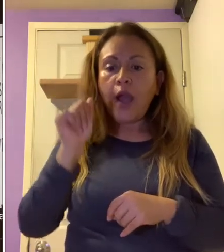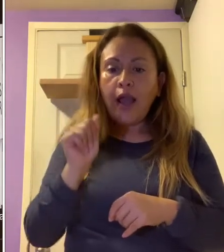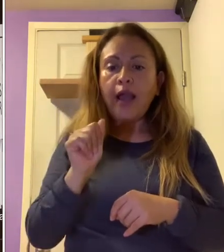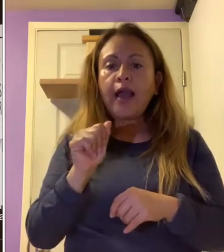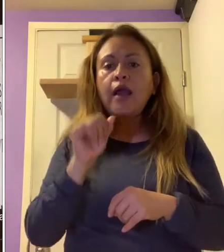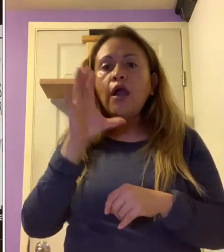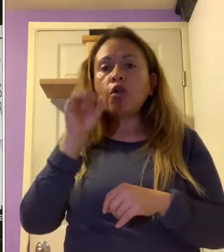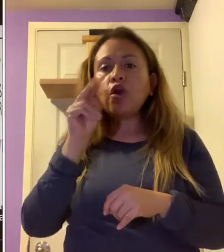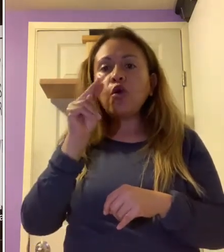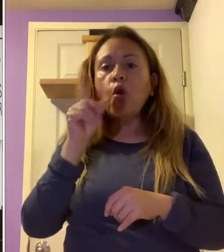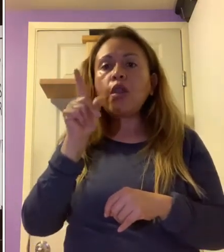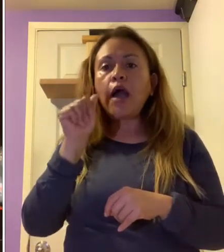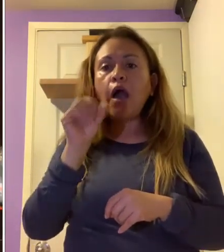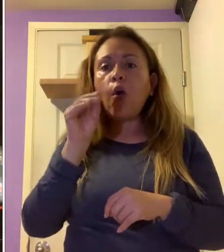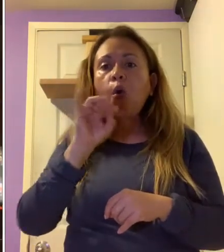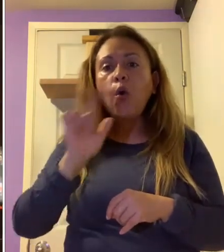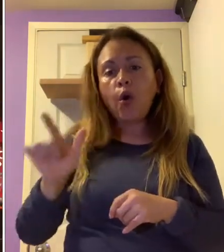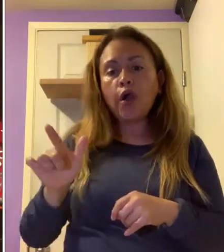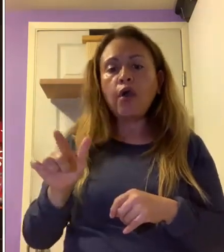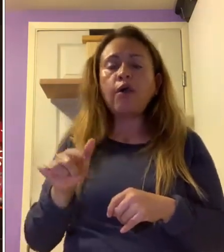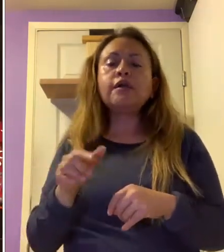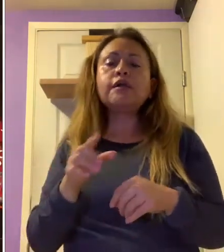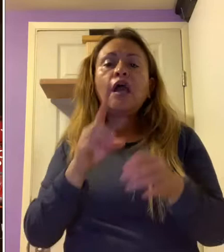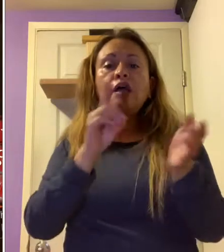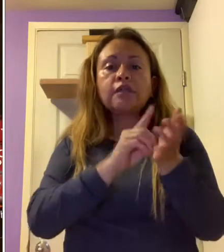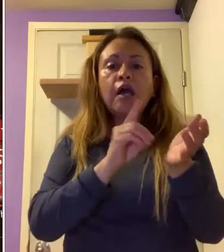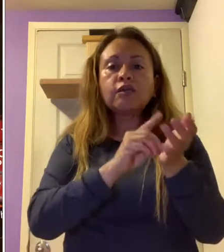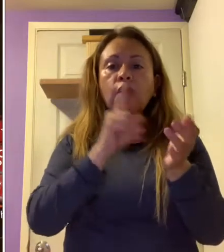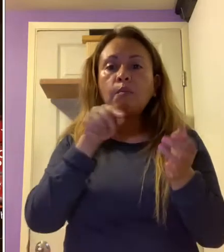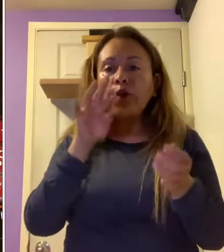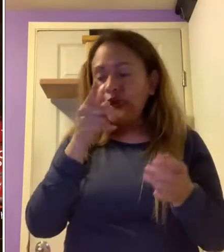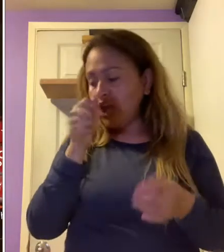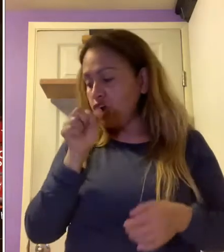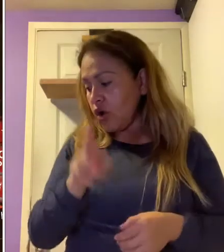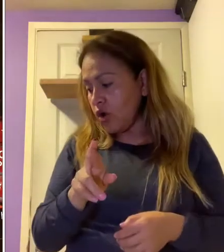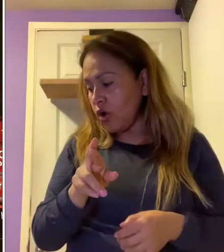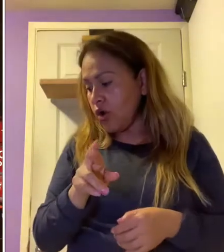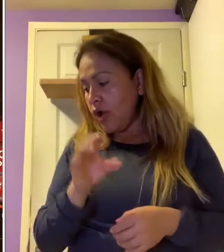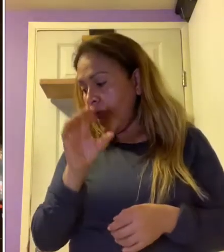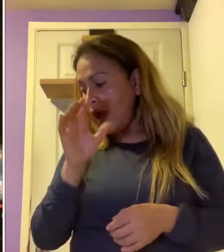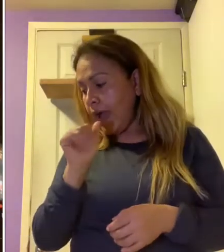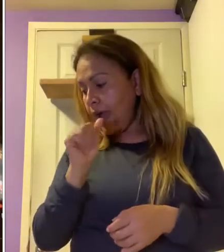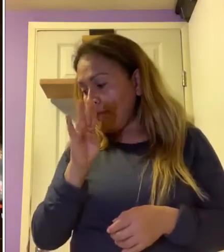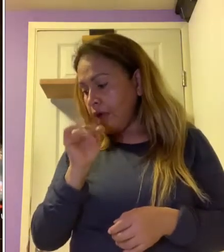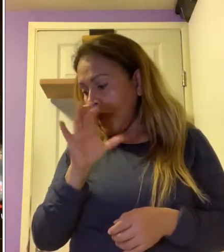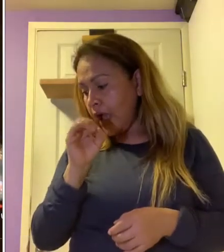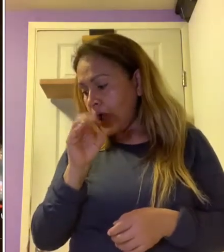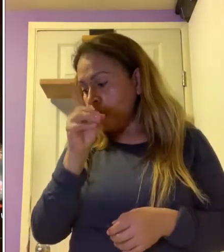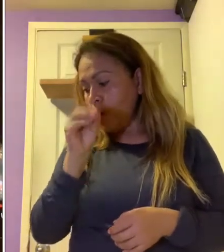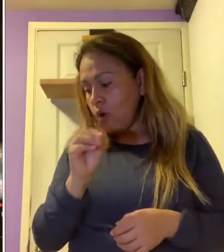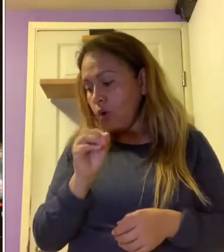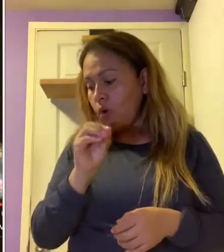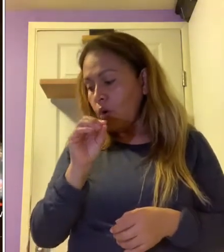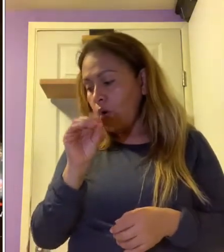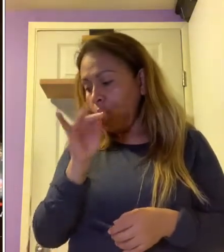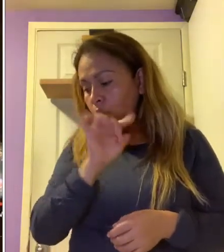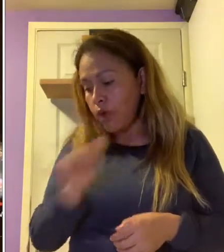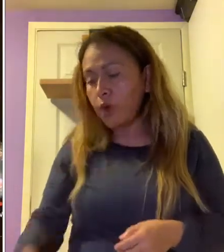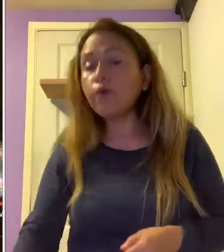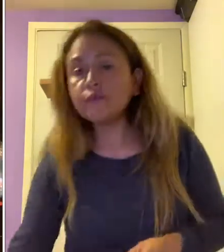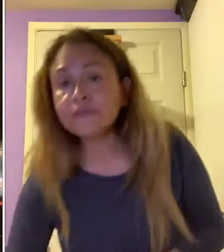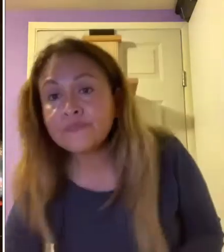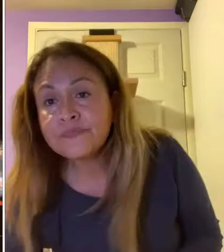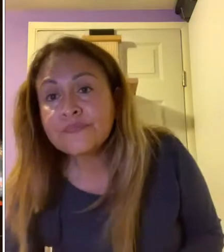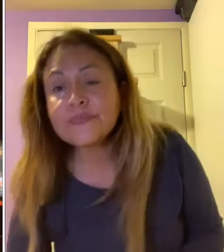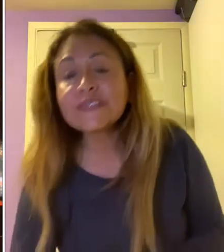carbs. Expeller pressed canola oil. Good for you. I would hope like a doctor like Dr. Prager would use even better oil like avocado oil, olive